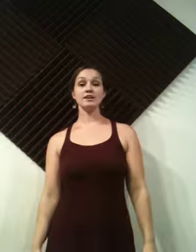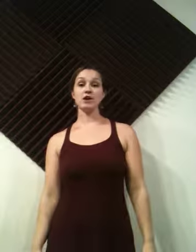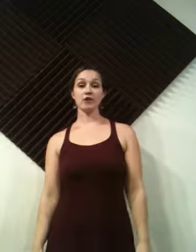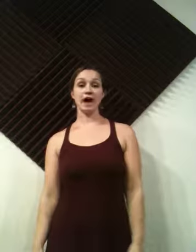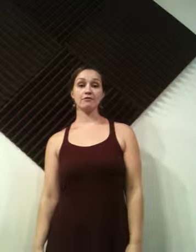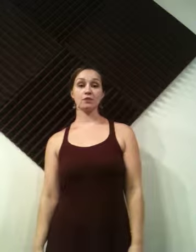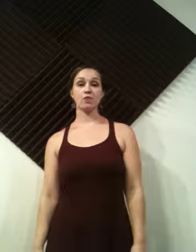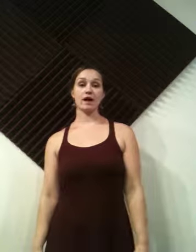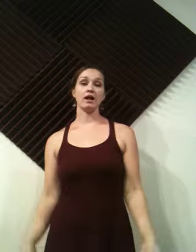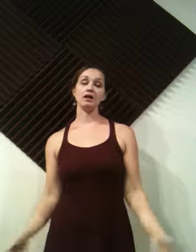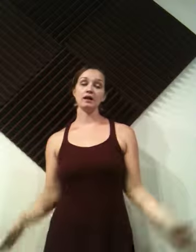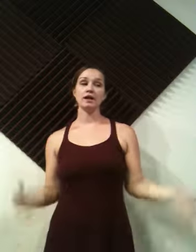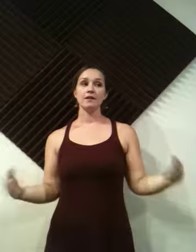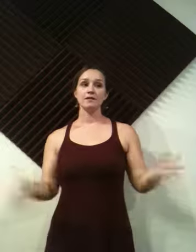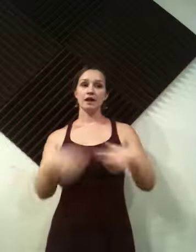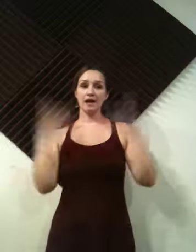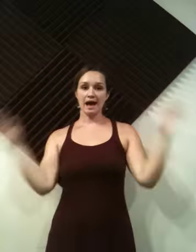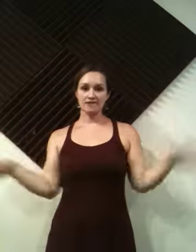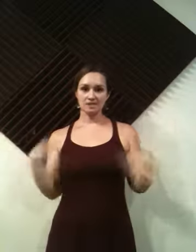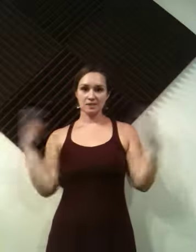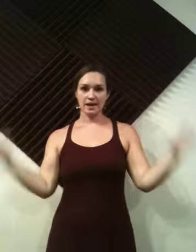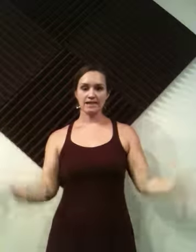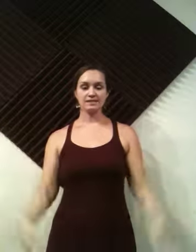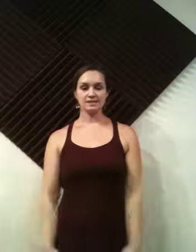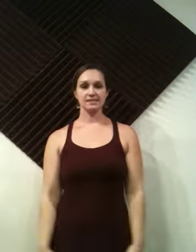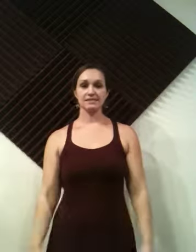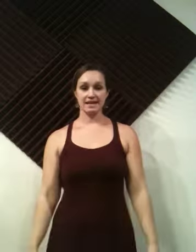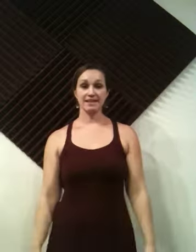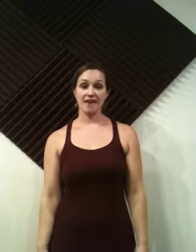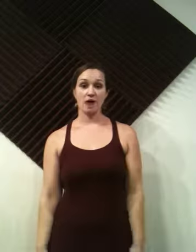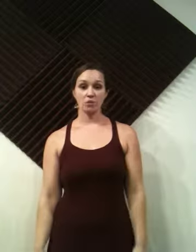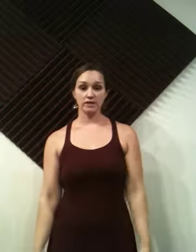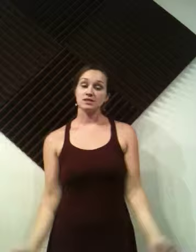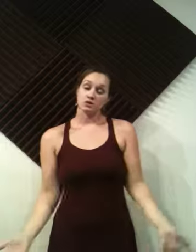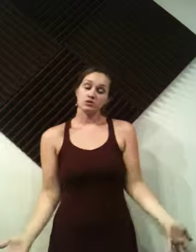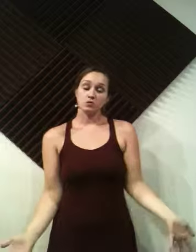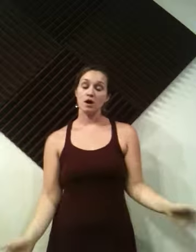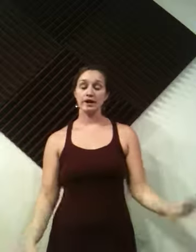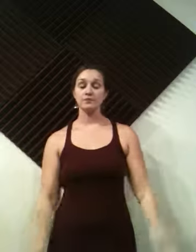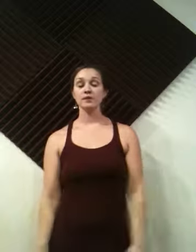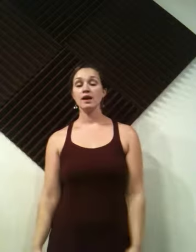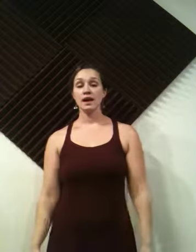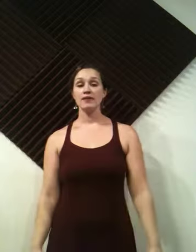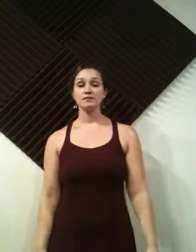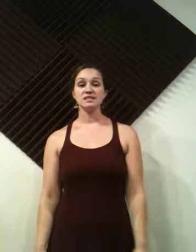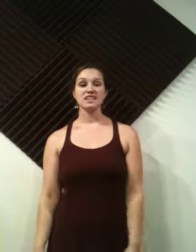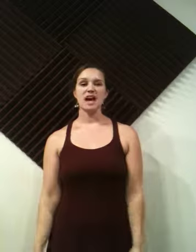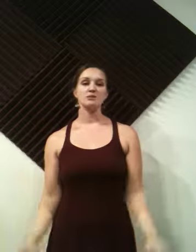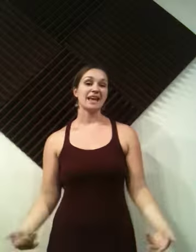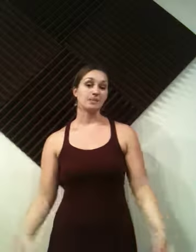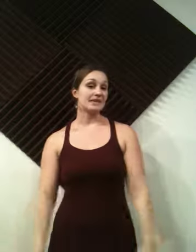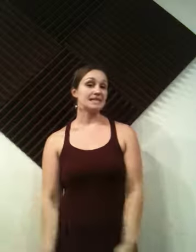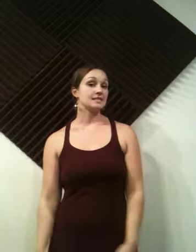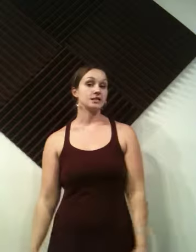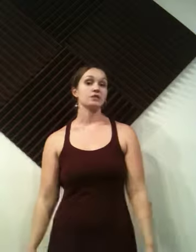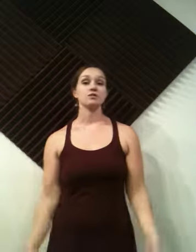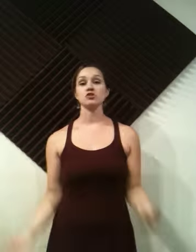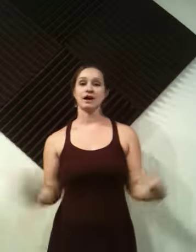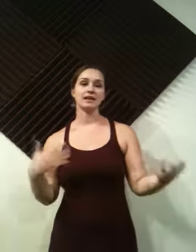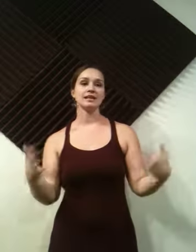know that full well, they'll have the space to sing that one. So if you want to have them sing that one, that'll be easier than trying to